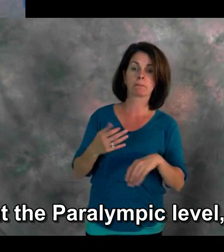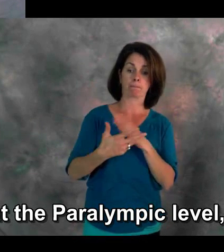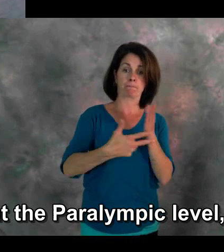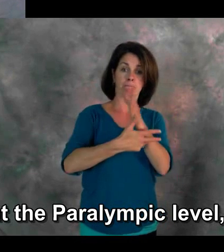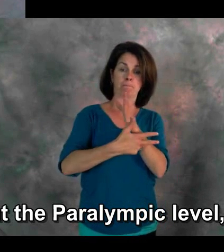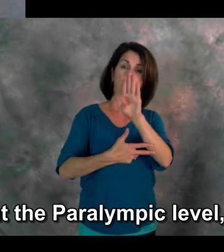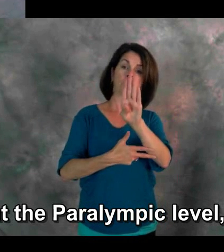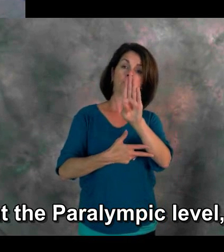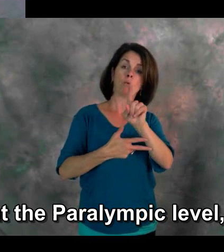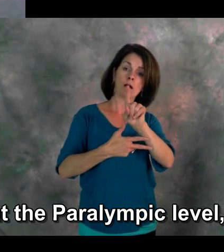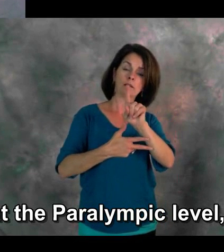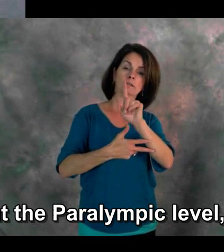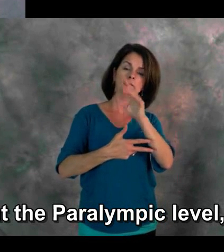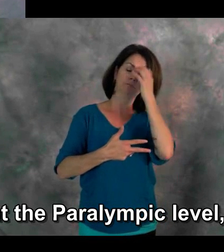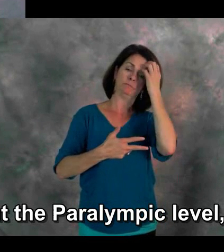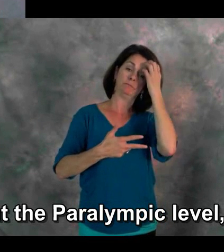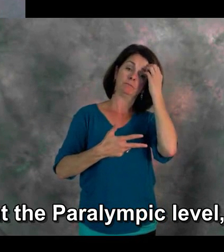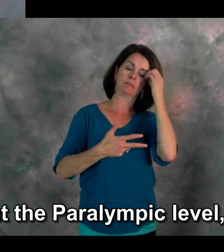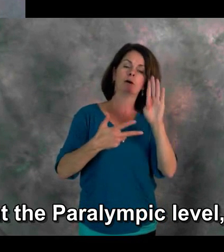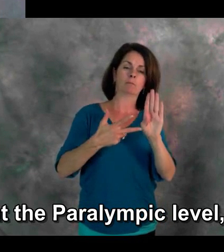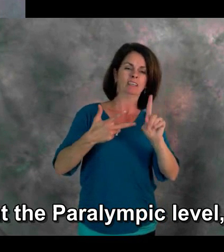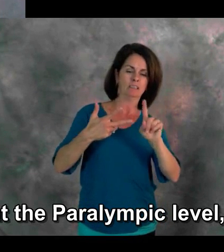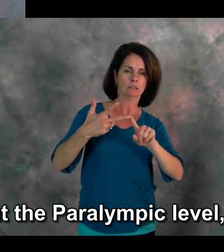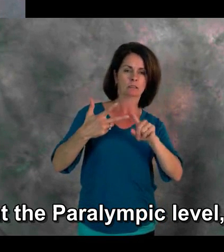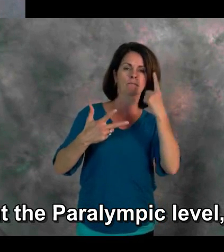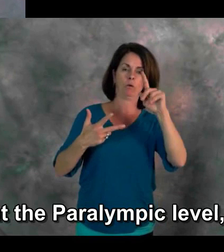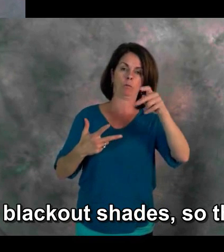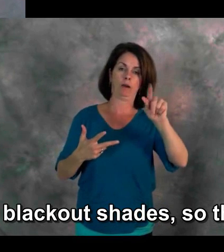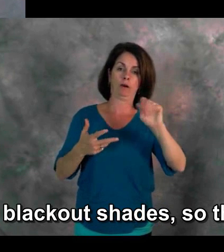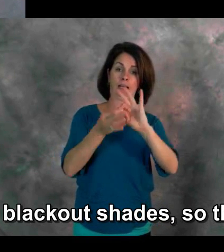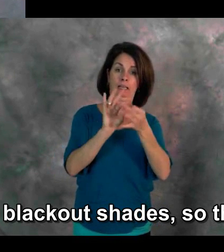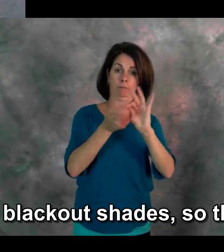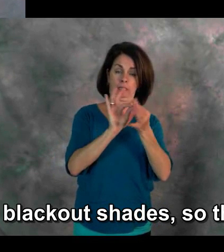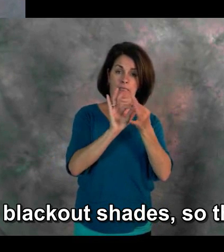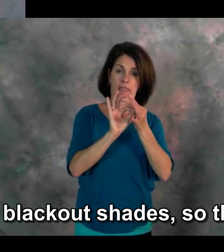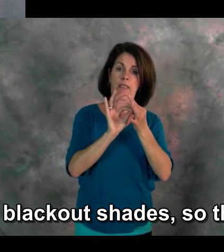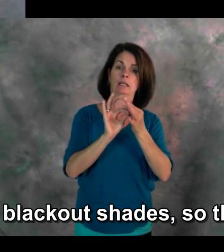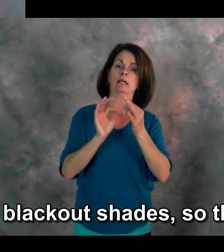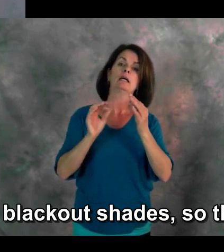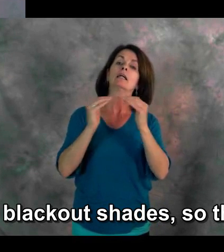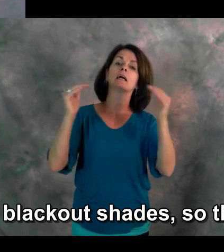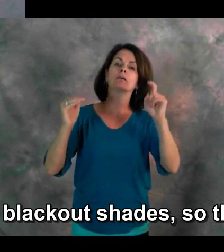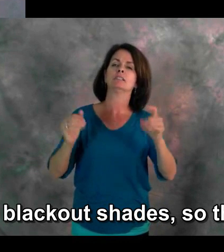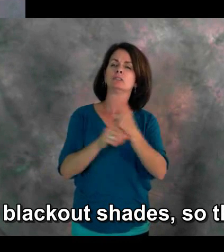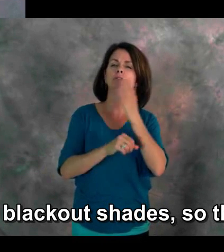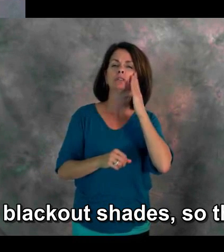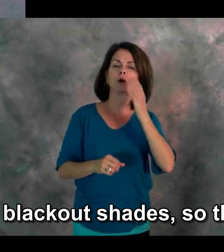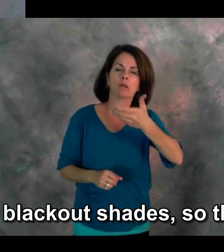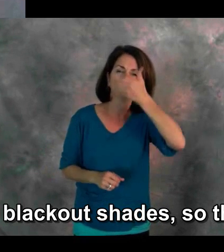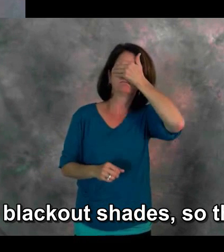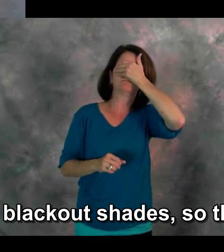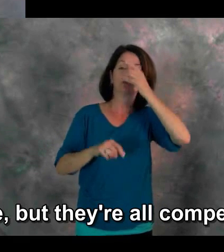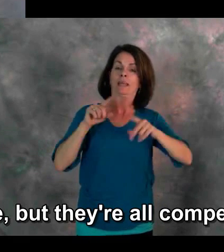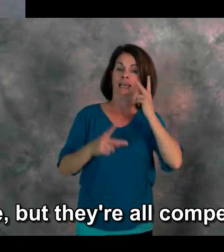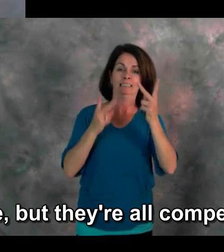B1 athletes typically at the Paralympic level will have to compete with blackout